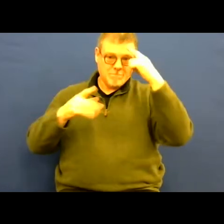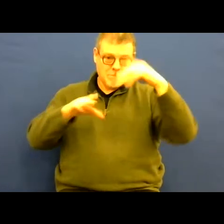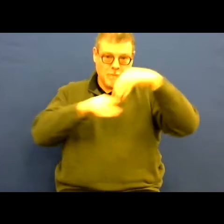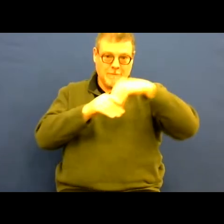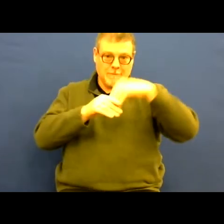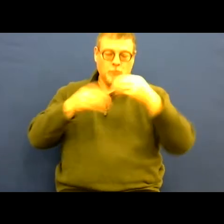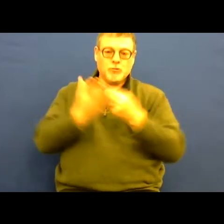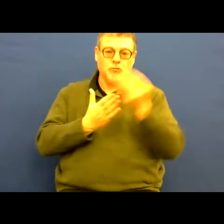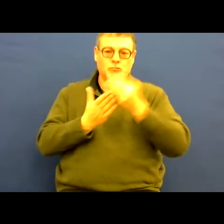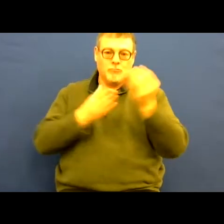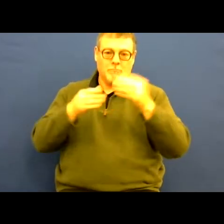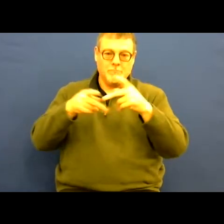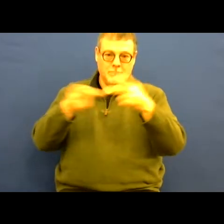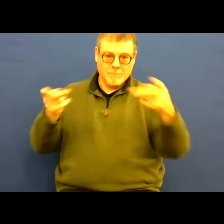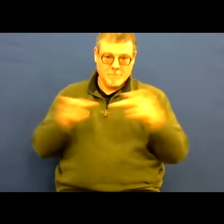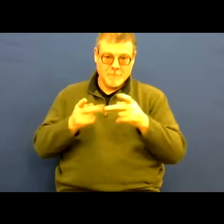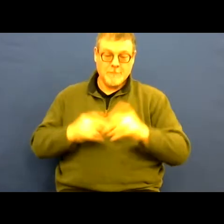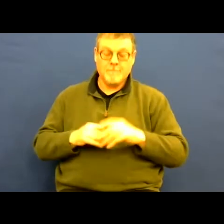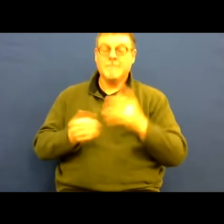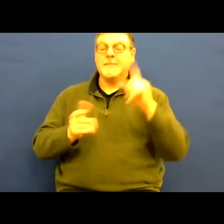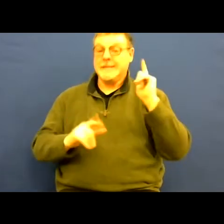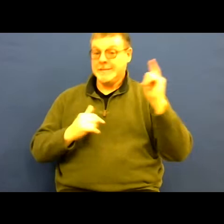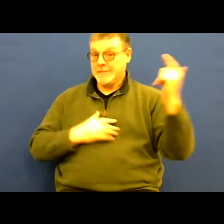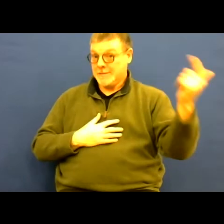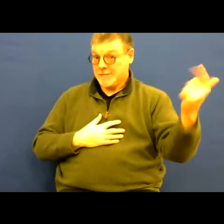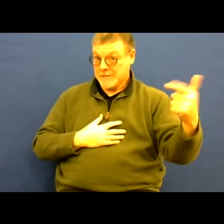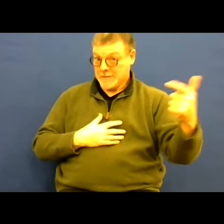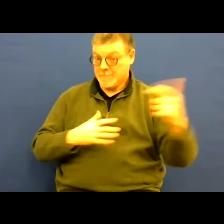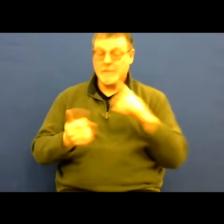plazas. Second. Any discussion?